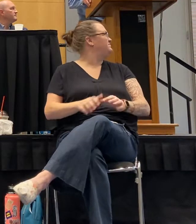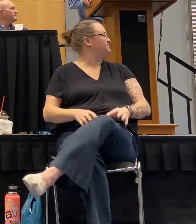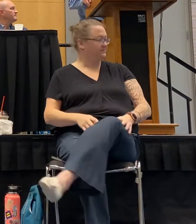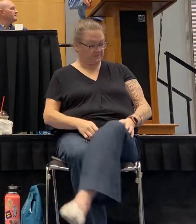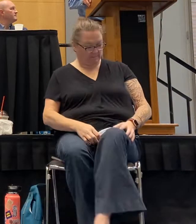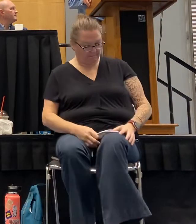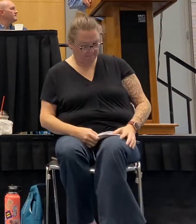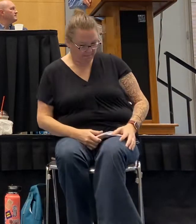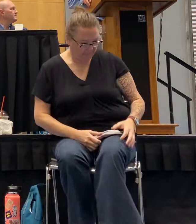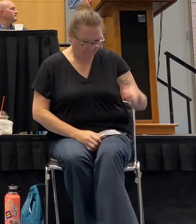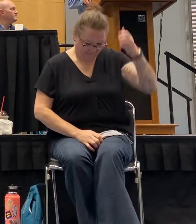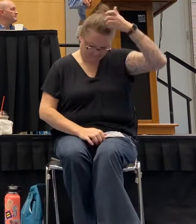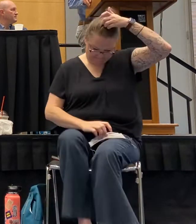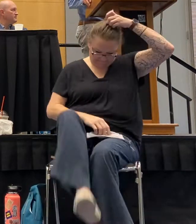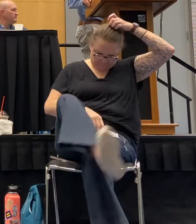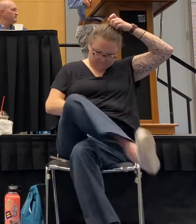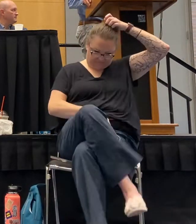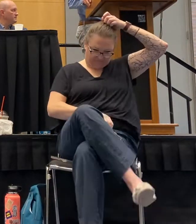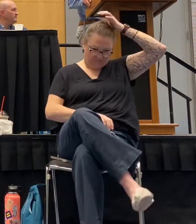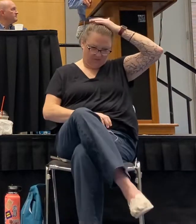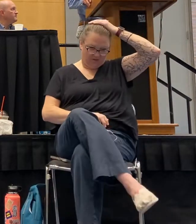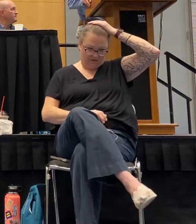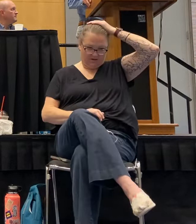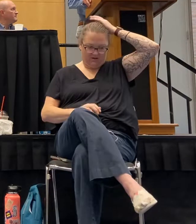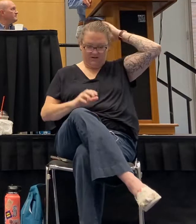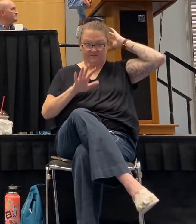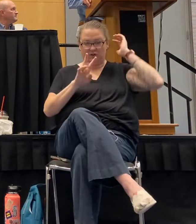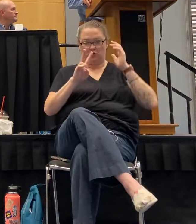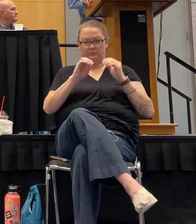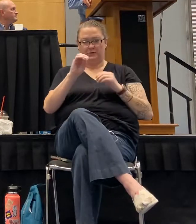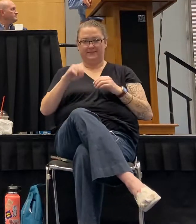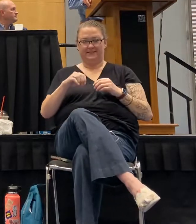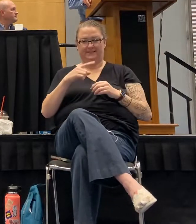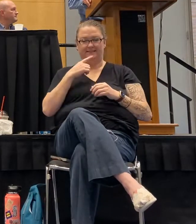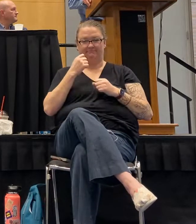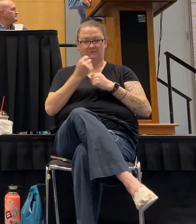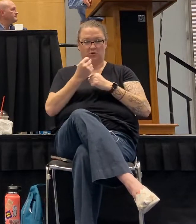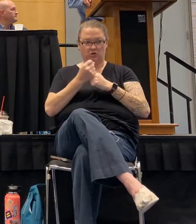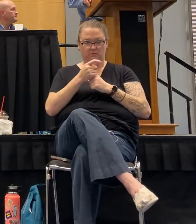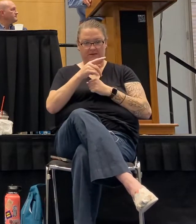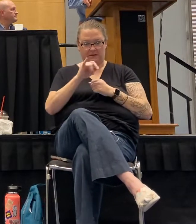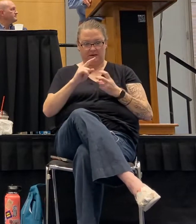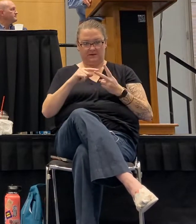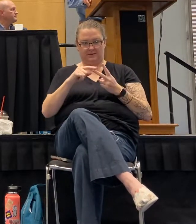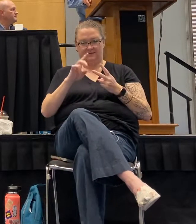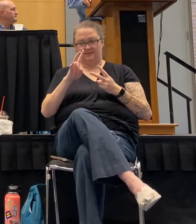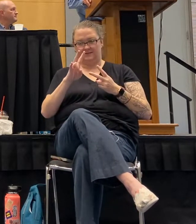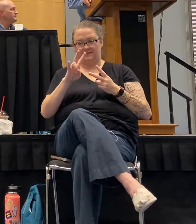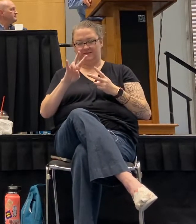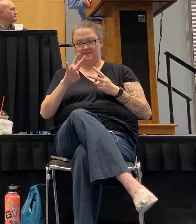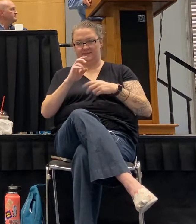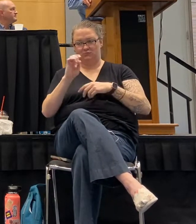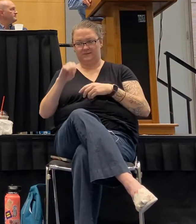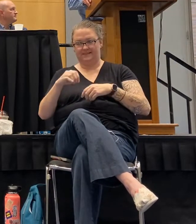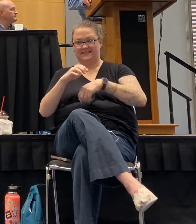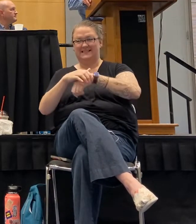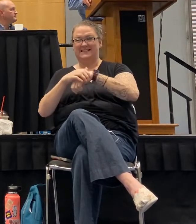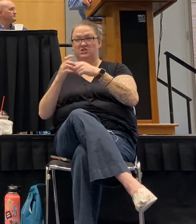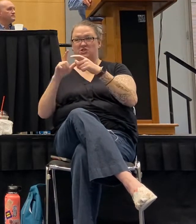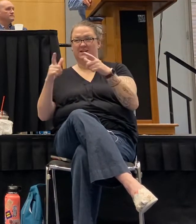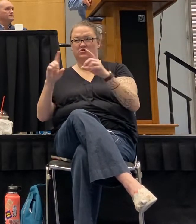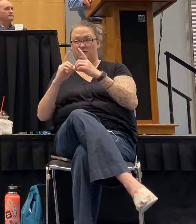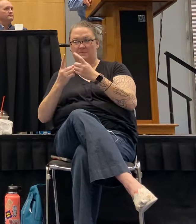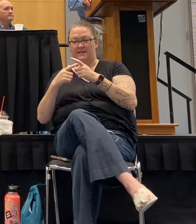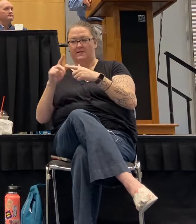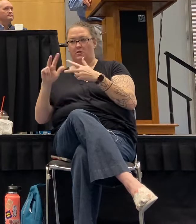And so yeah, 52% doing a sponsoring department or PI, 17% doing the English language department, and then 15% doing a